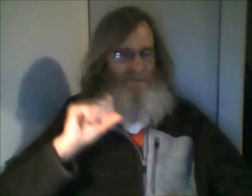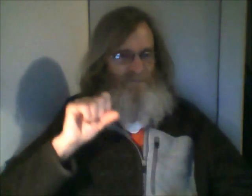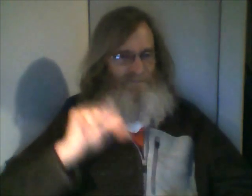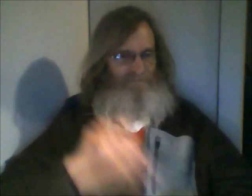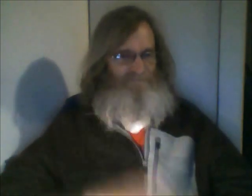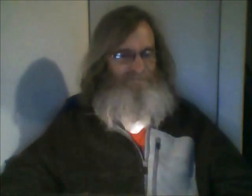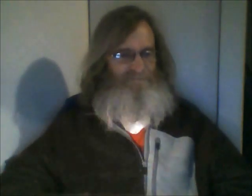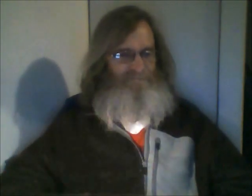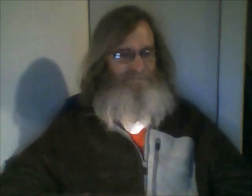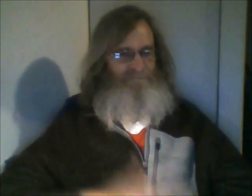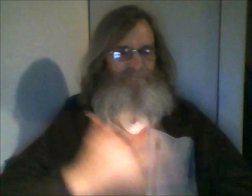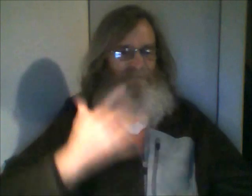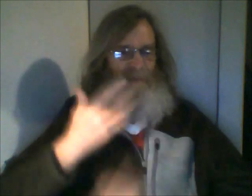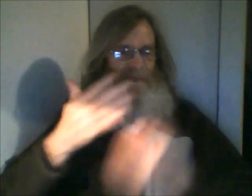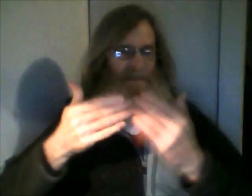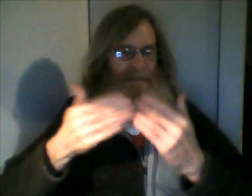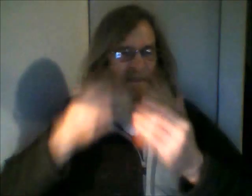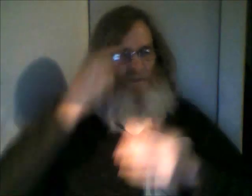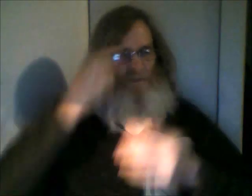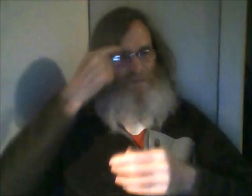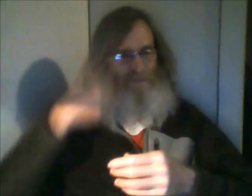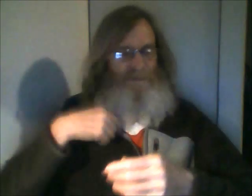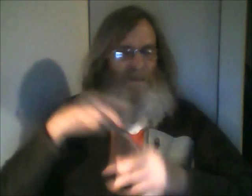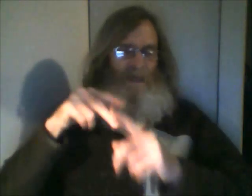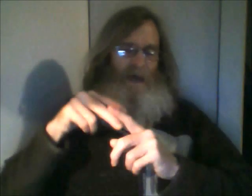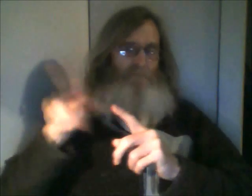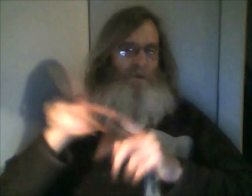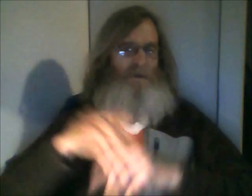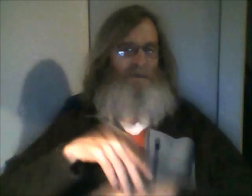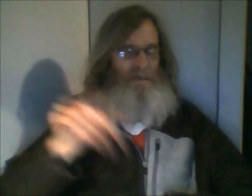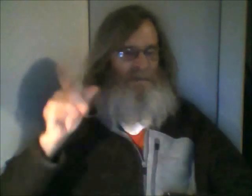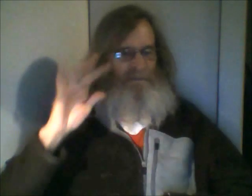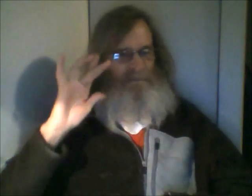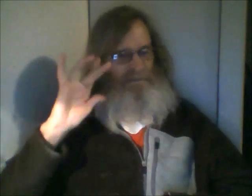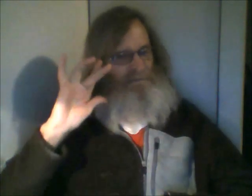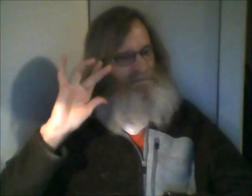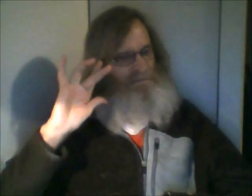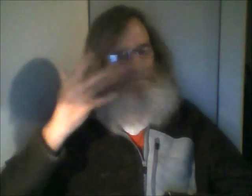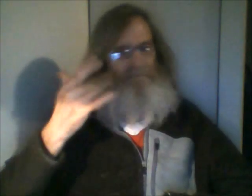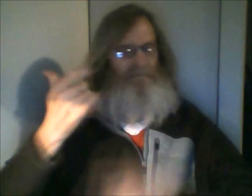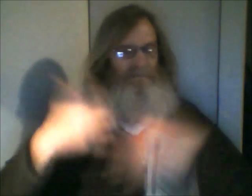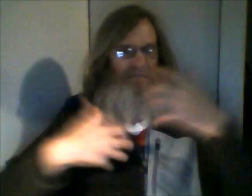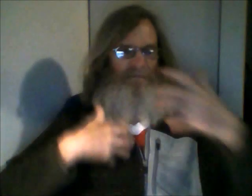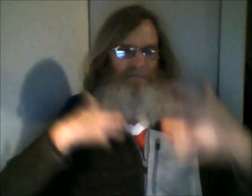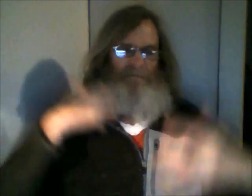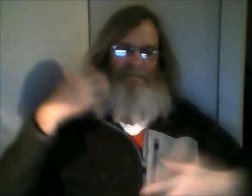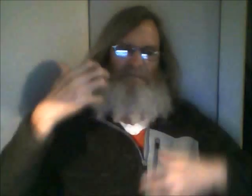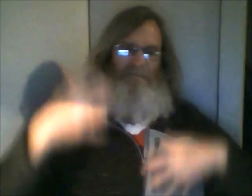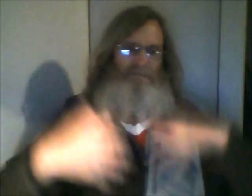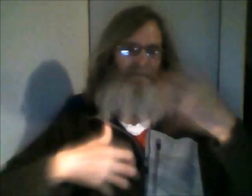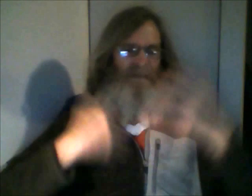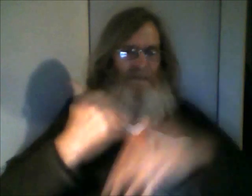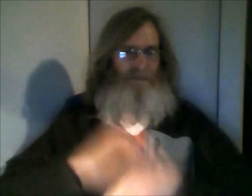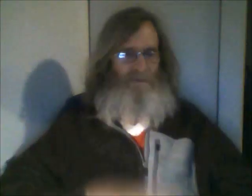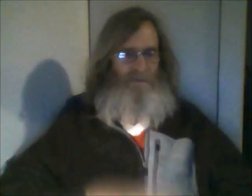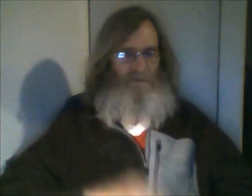Today, most Ford chandeliers are wired for electricity. You replace the candles used in earlier times with decorative bulbs